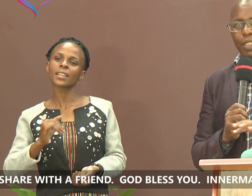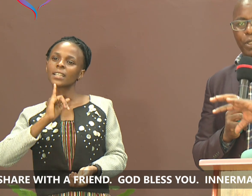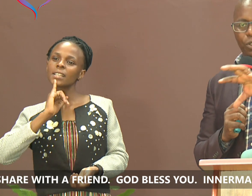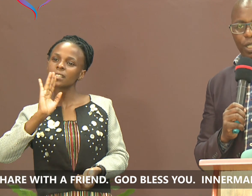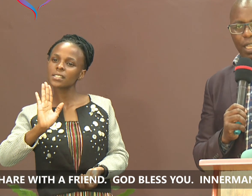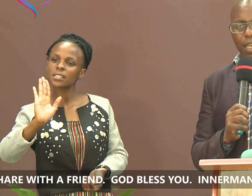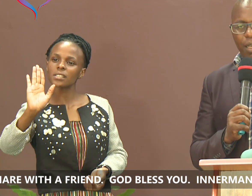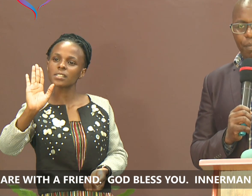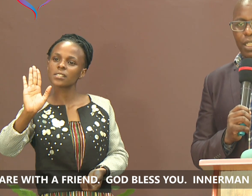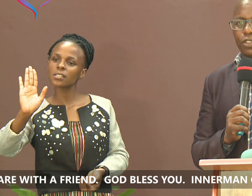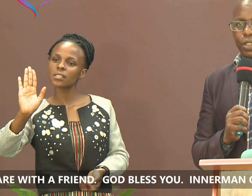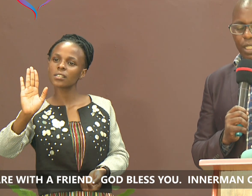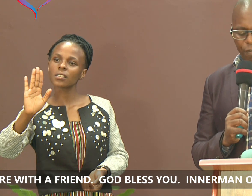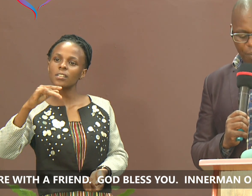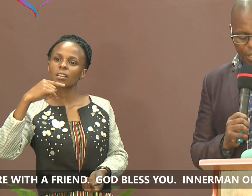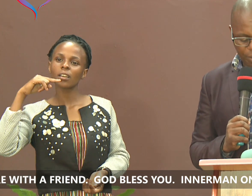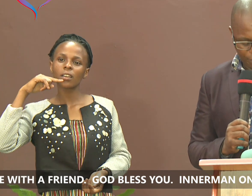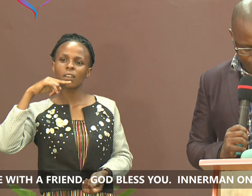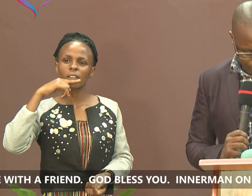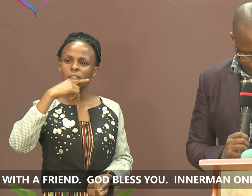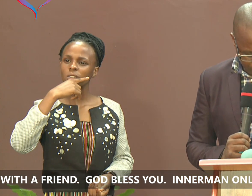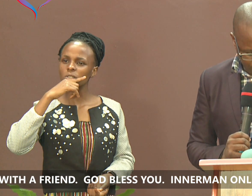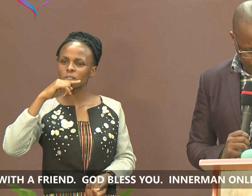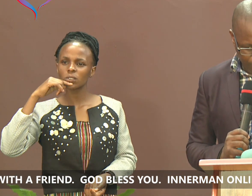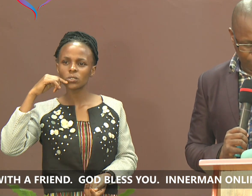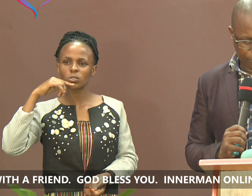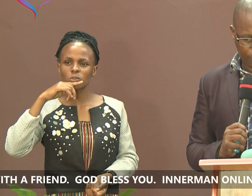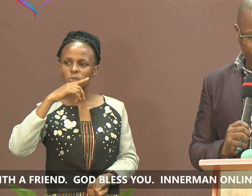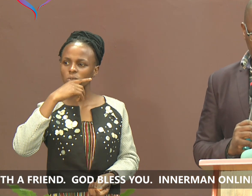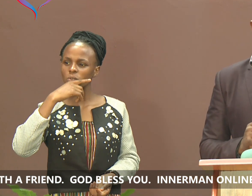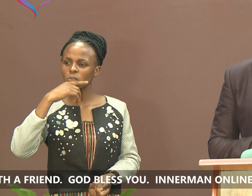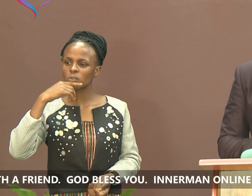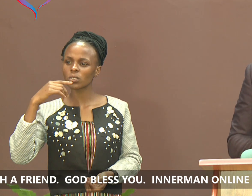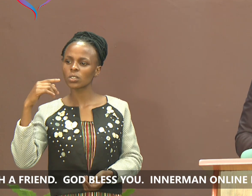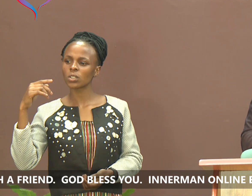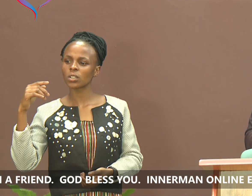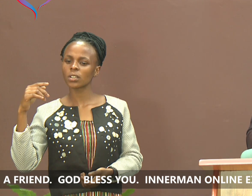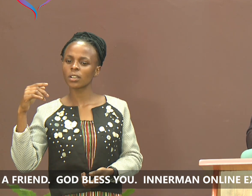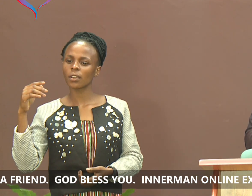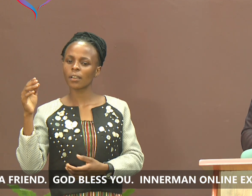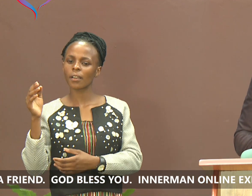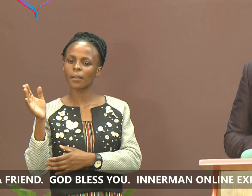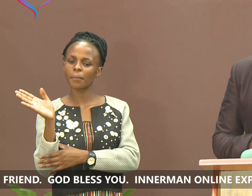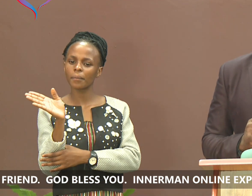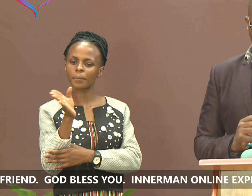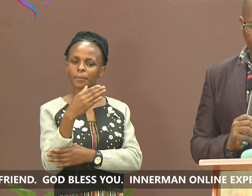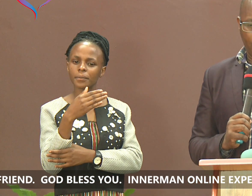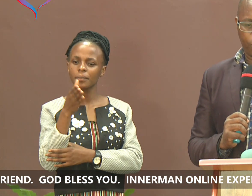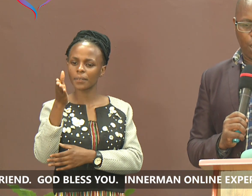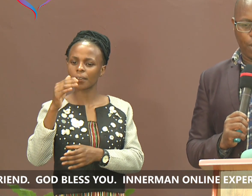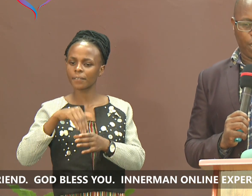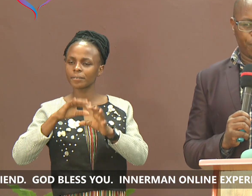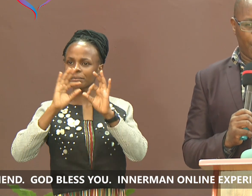media, let me put it together, ministry in a family? Obuweereza bwo ne social media biri mu family. I